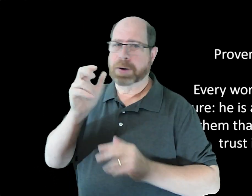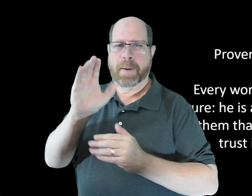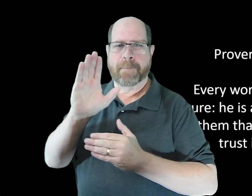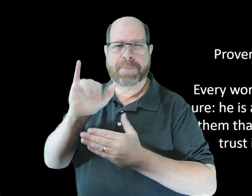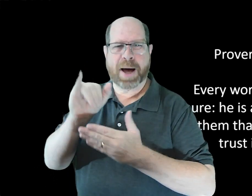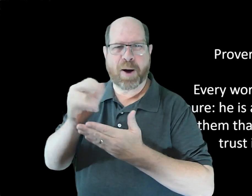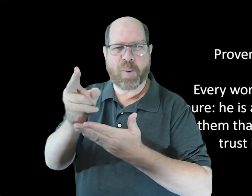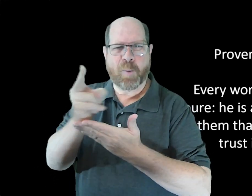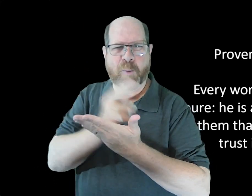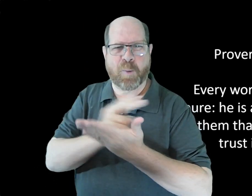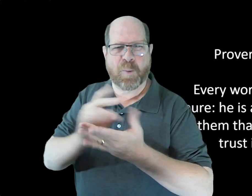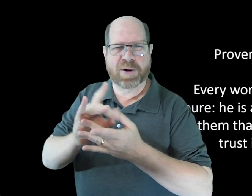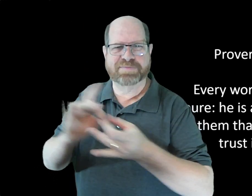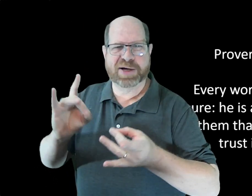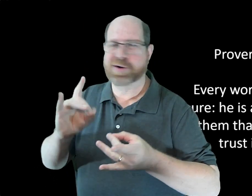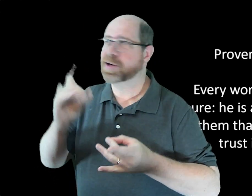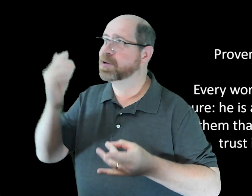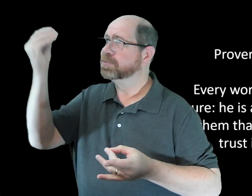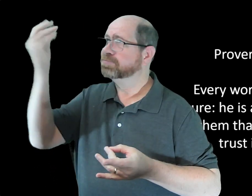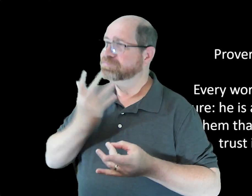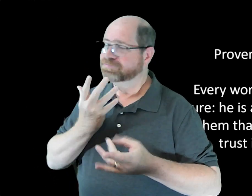it's preparing for a major counteroffensive.